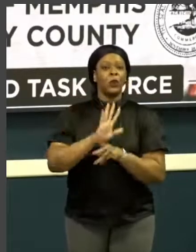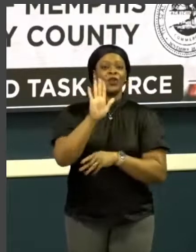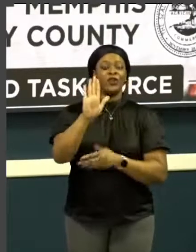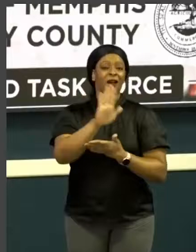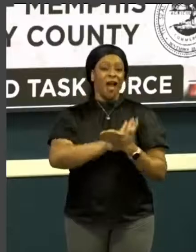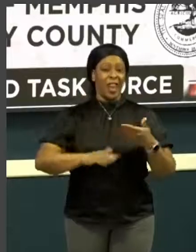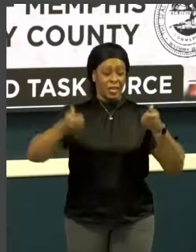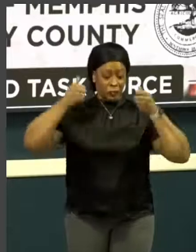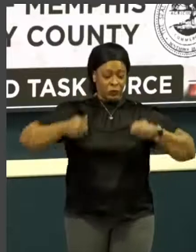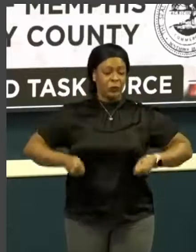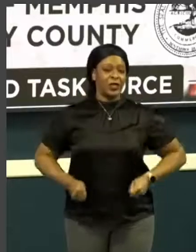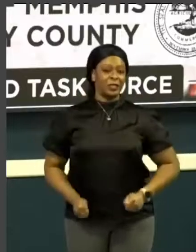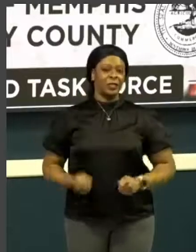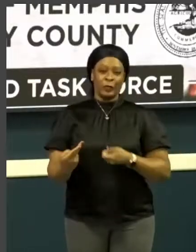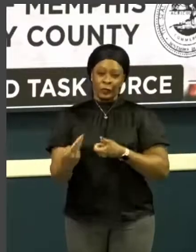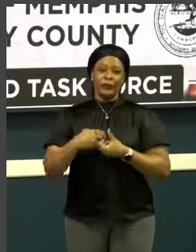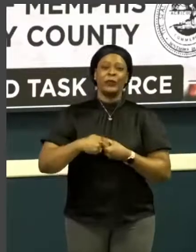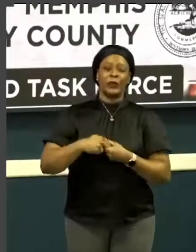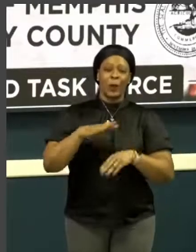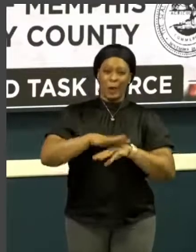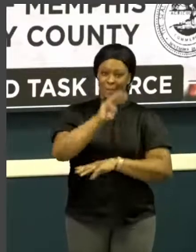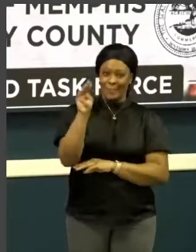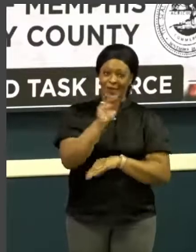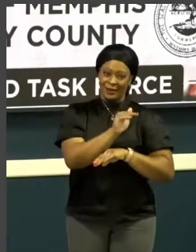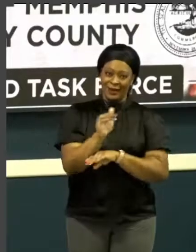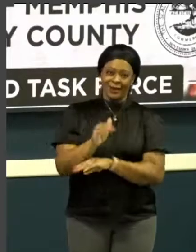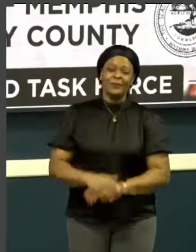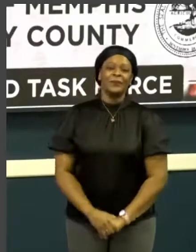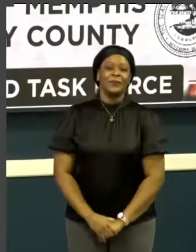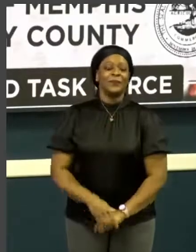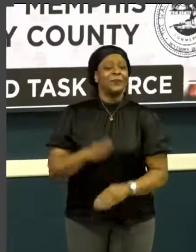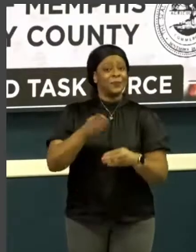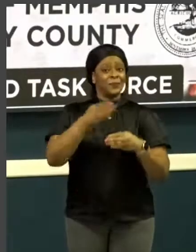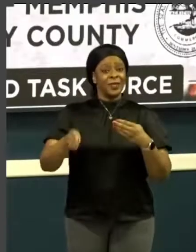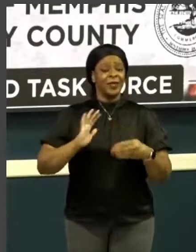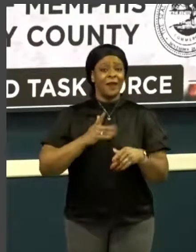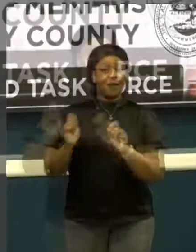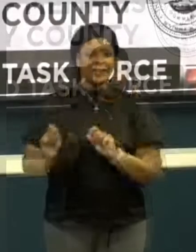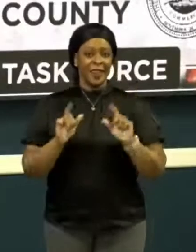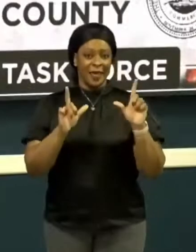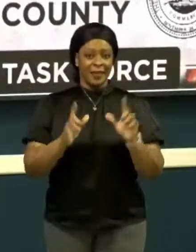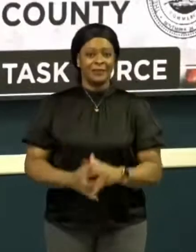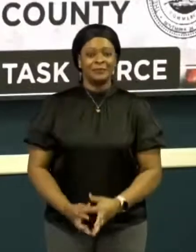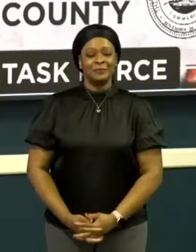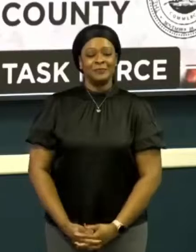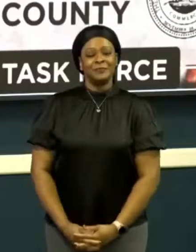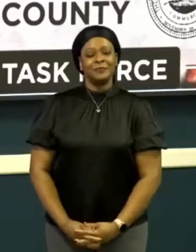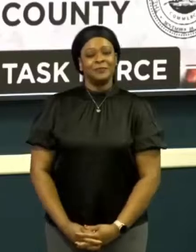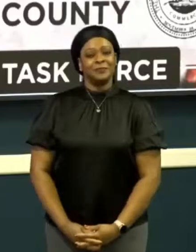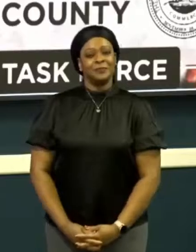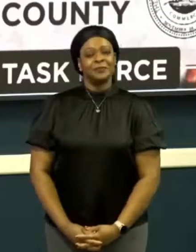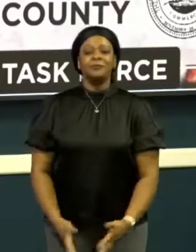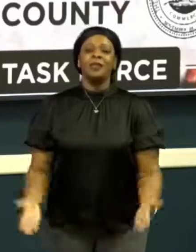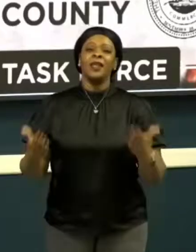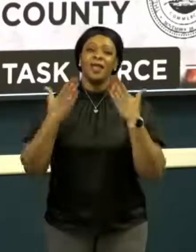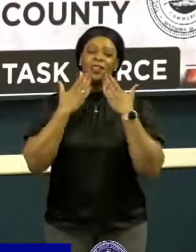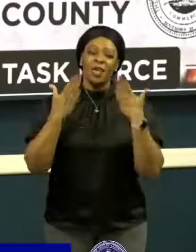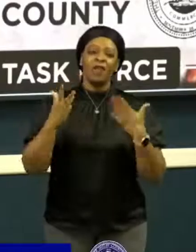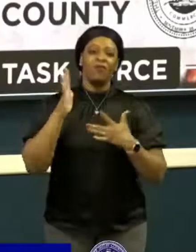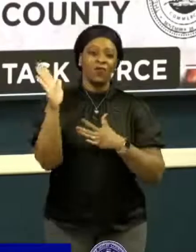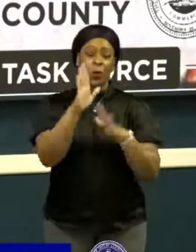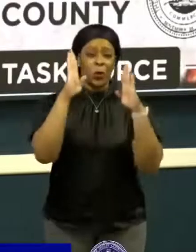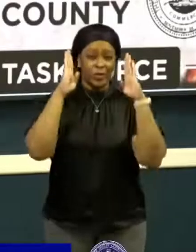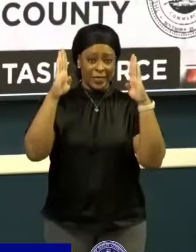college sweatshirt and join us on Monday night. This is the end of our slides. Thank you for your